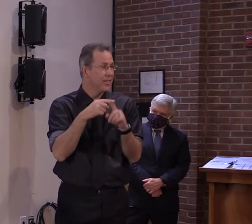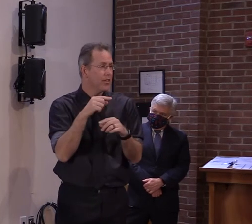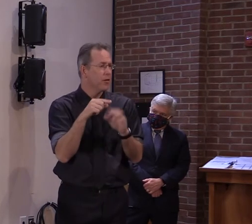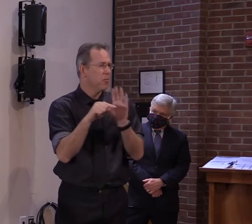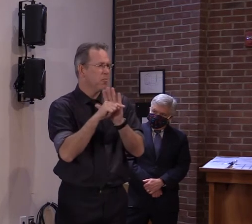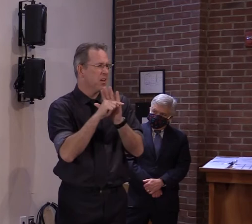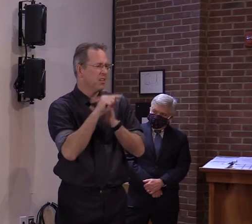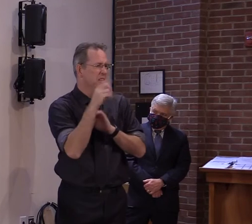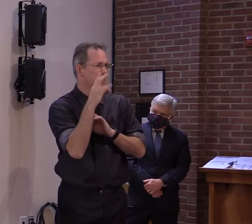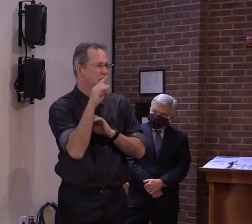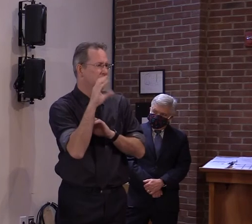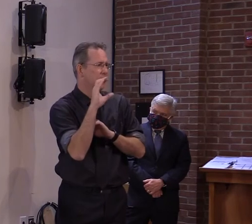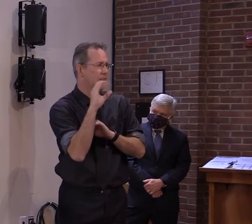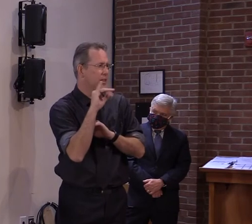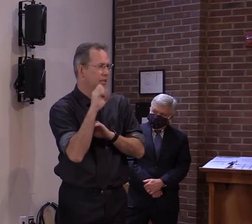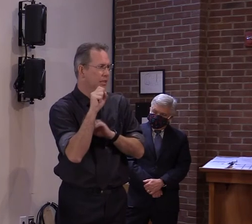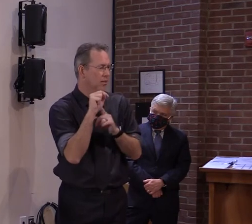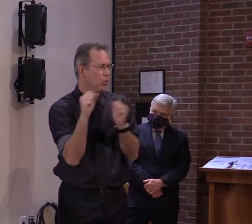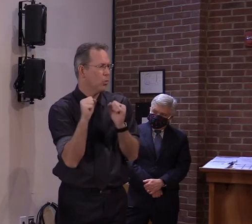storage.